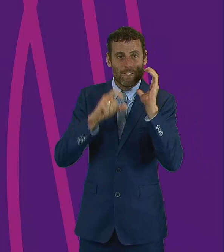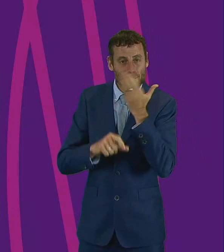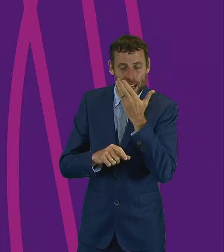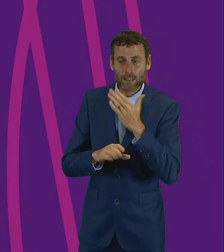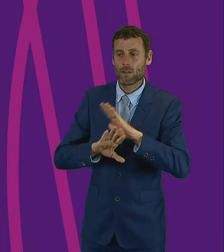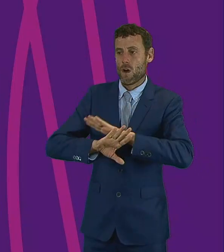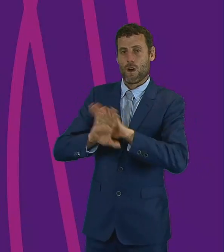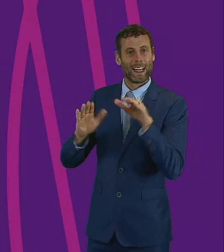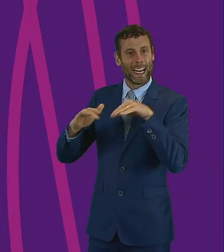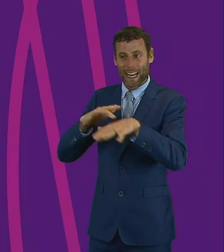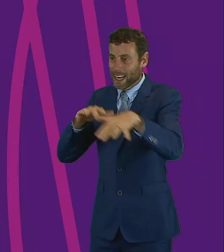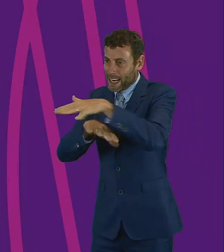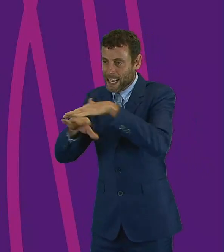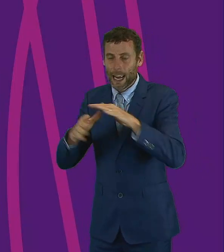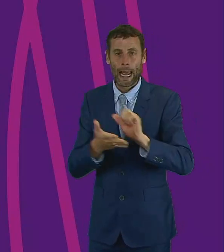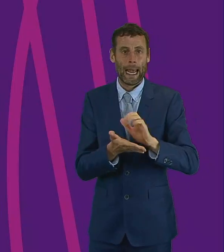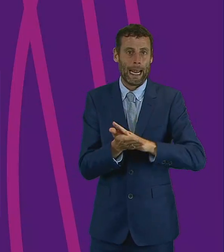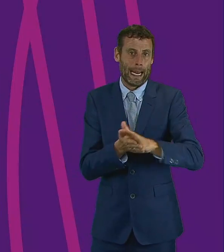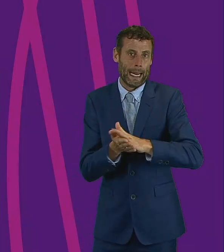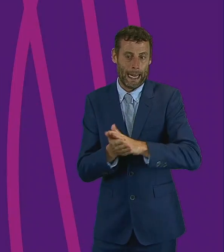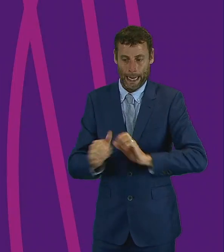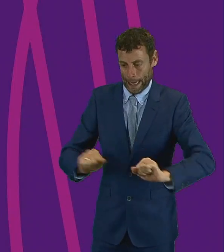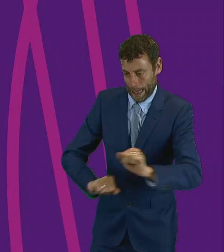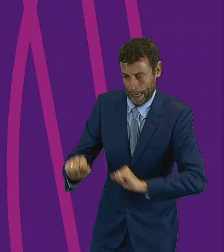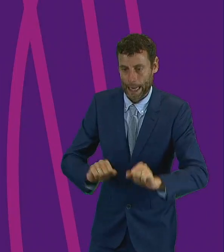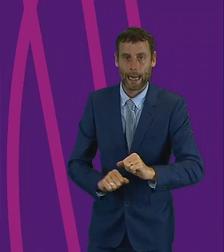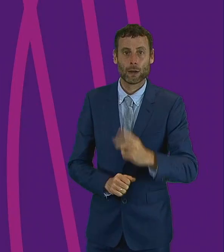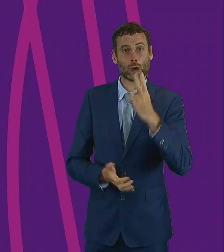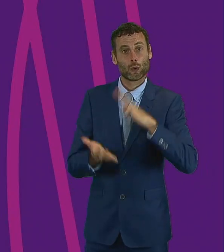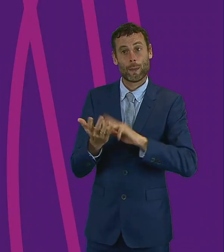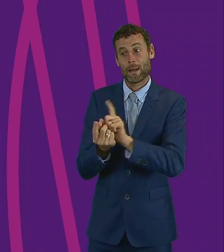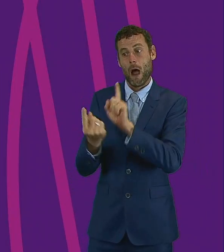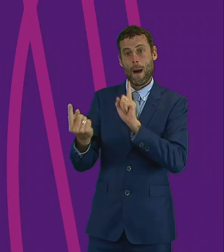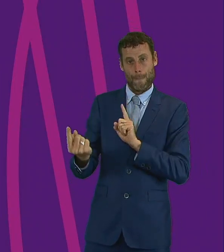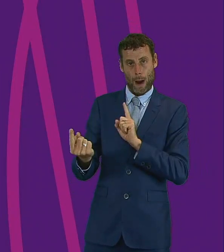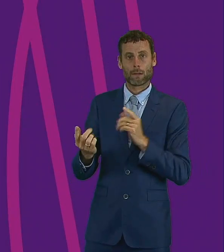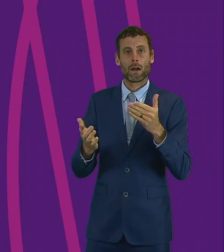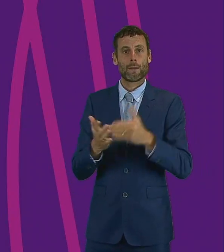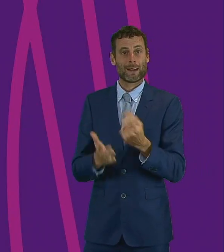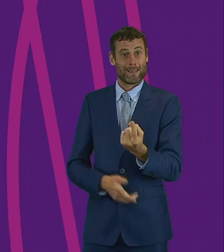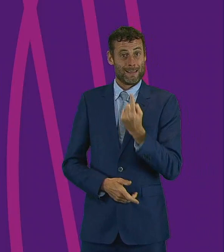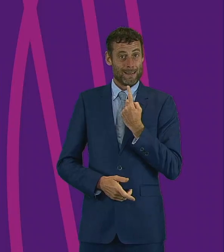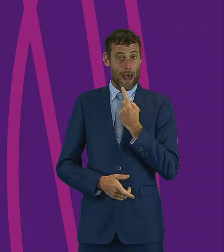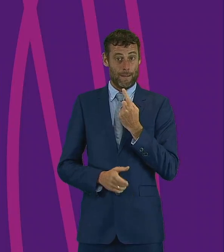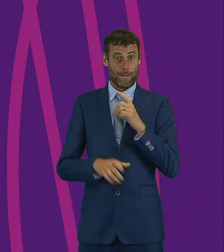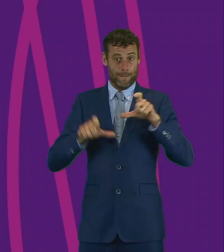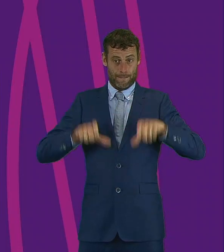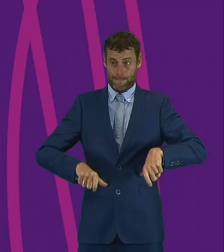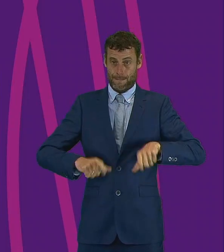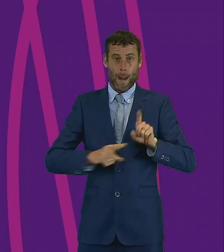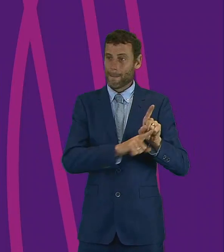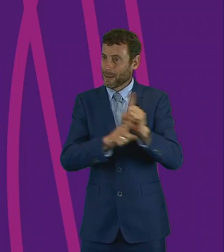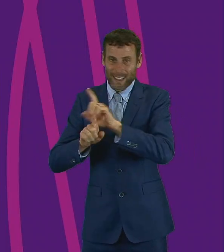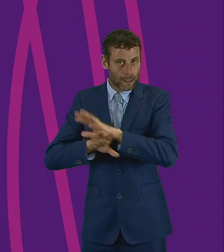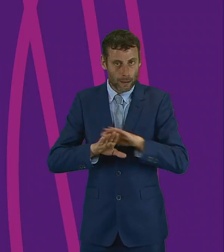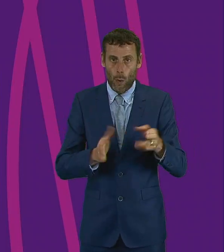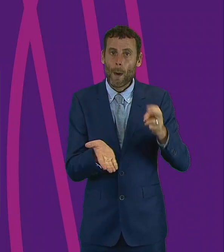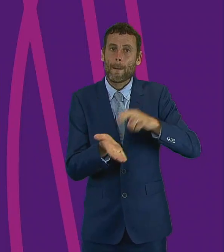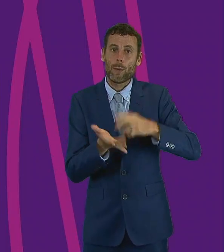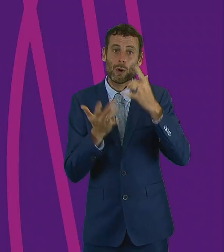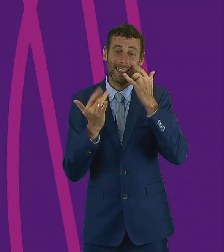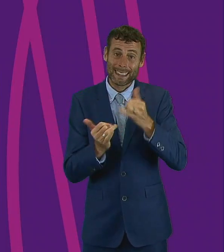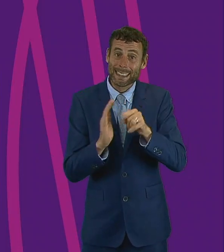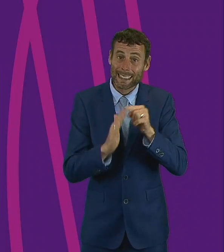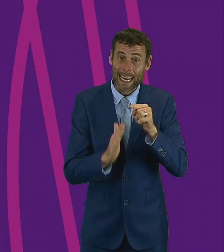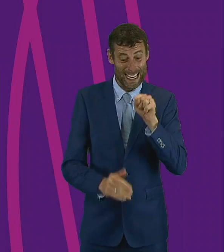clean hands and hard surfaces, keep 2 metres distancing, and self-isolate and book a test if you have symptoms. All of this is more important now